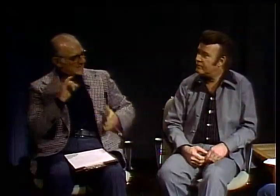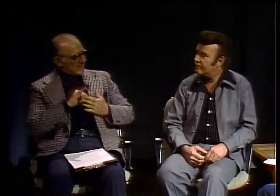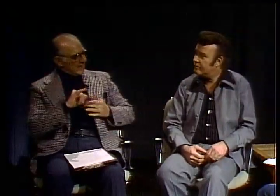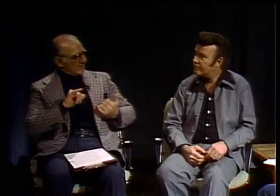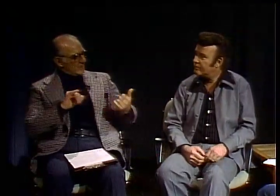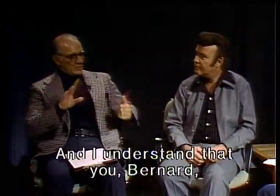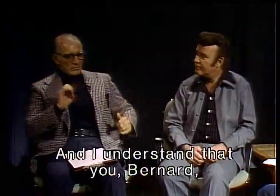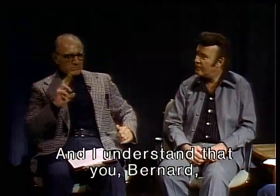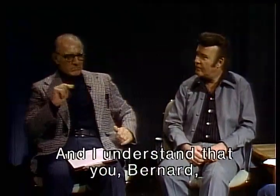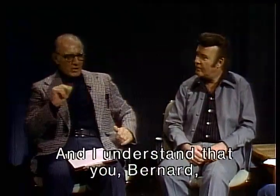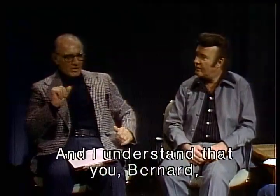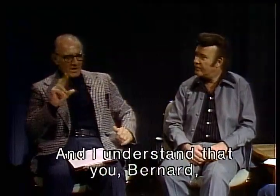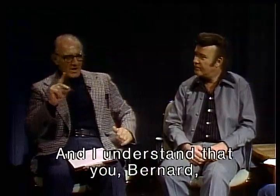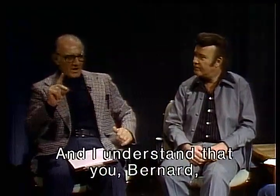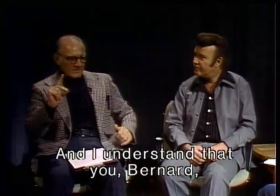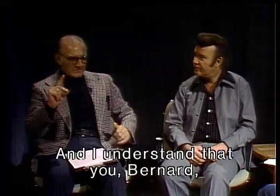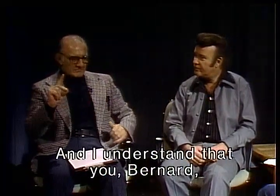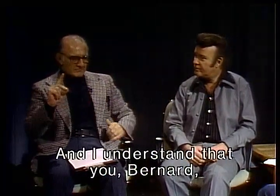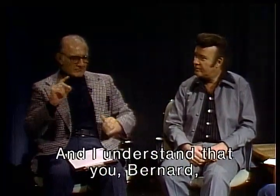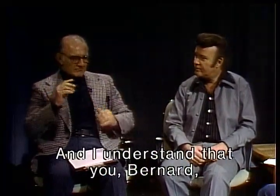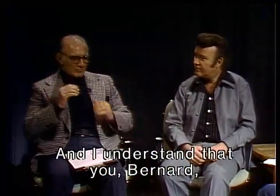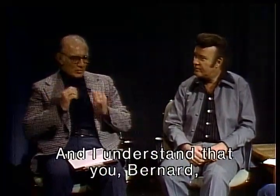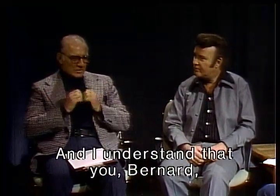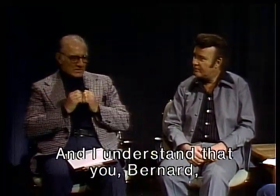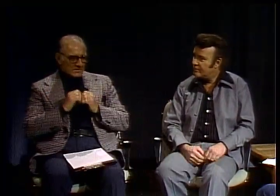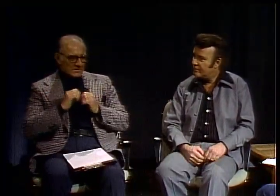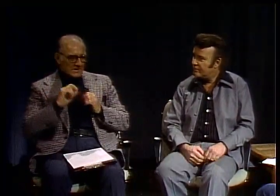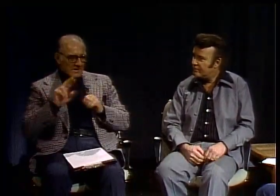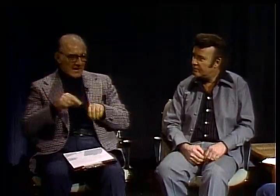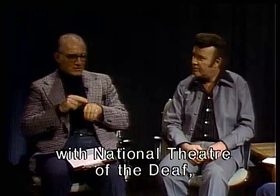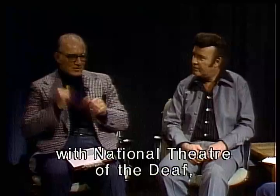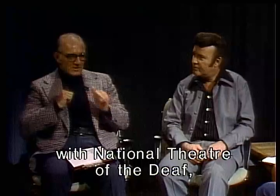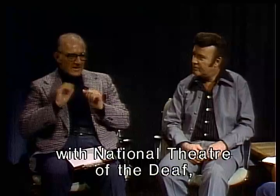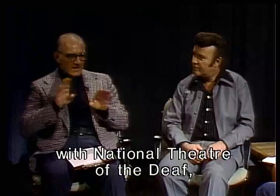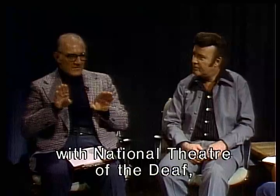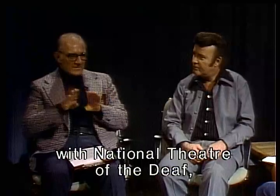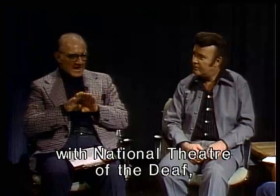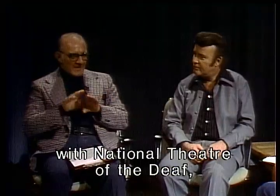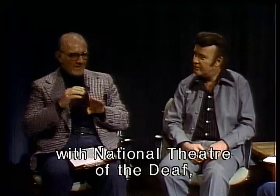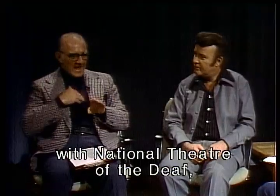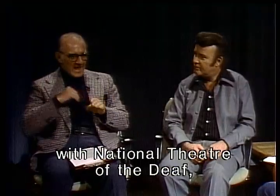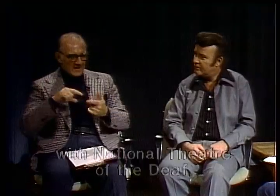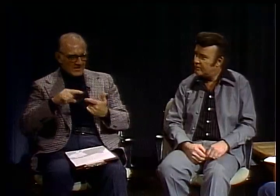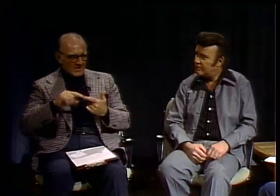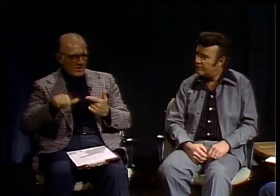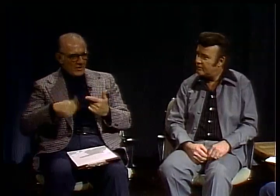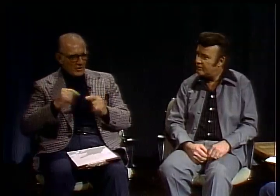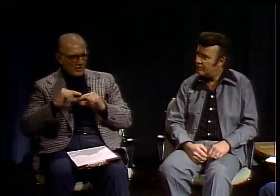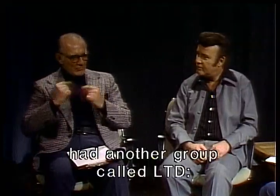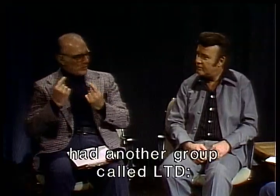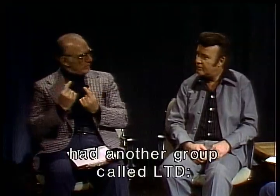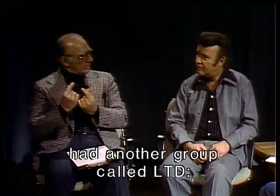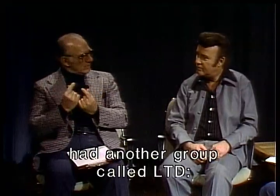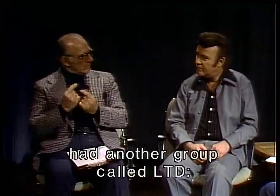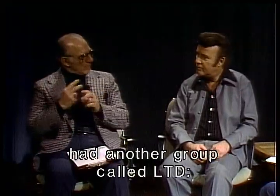that you, Bernard, with National Theatre of DAP, had another group